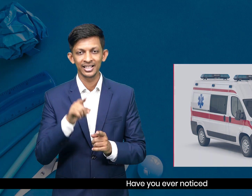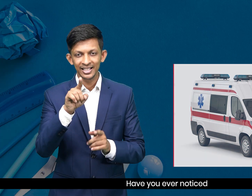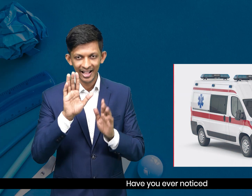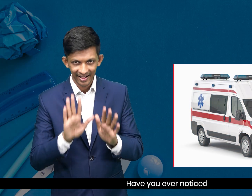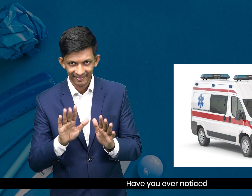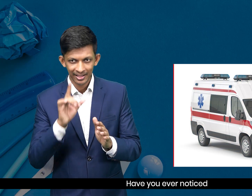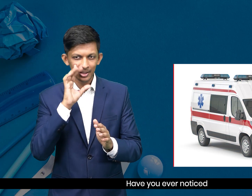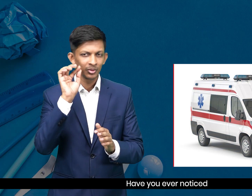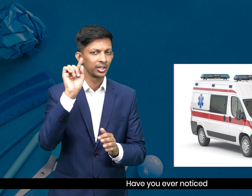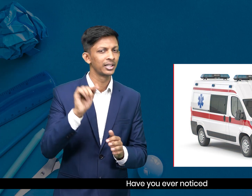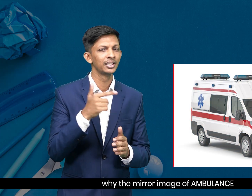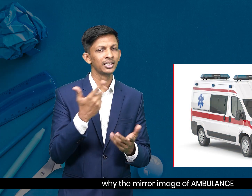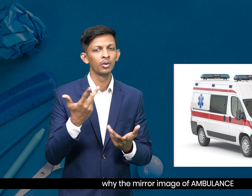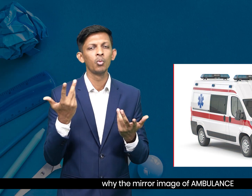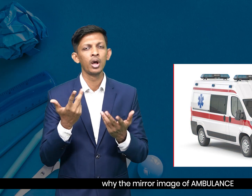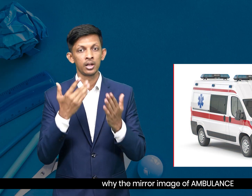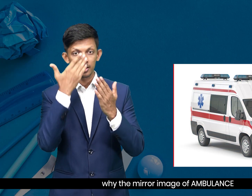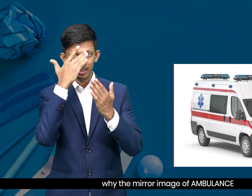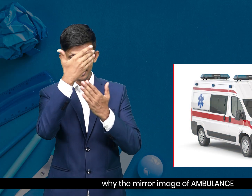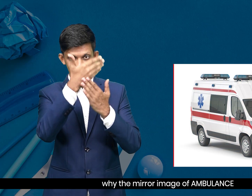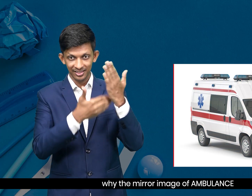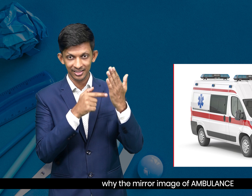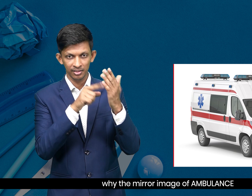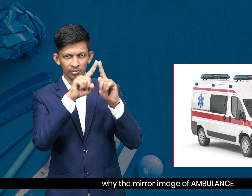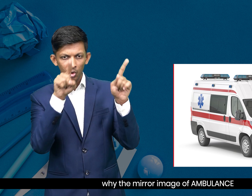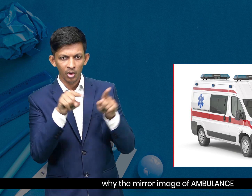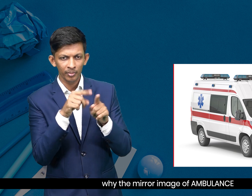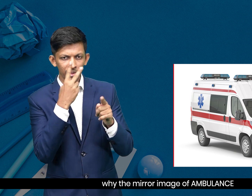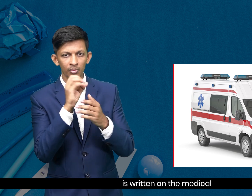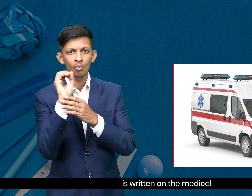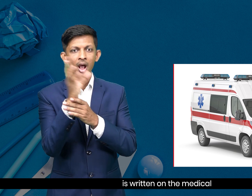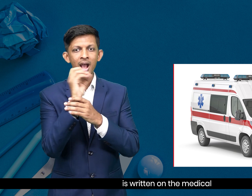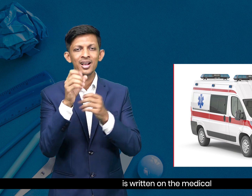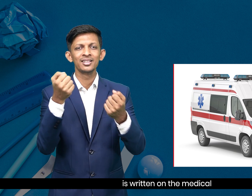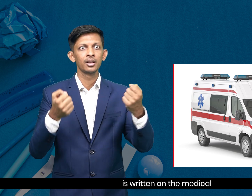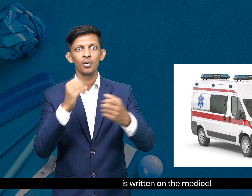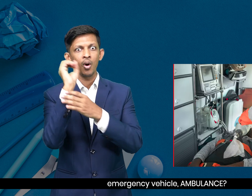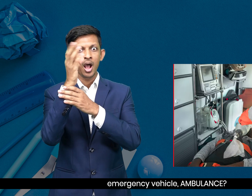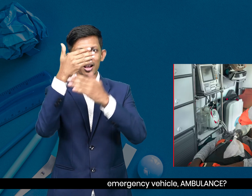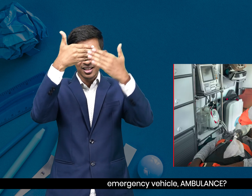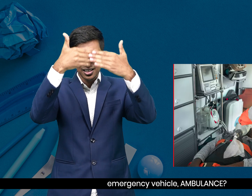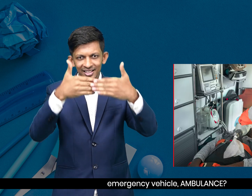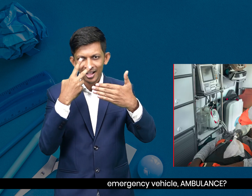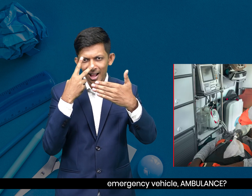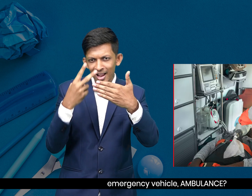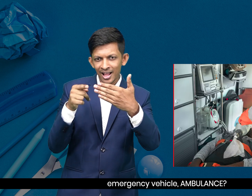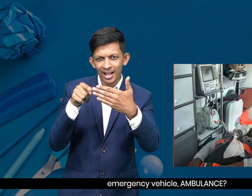Have you ever noticed why the mirror image of ambulance is written on the medical emergency vehicle,